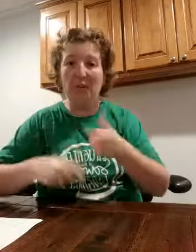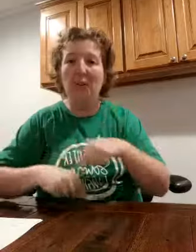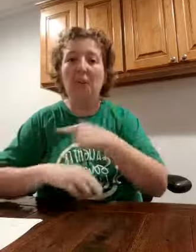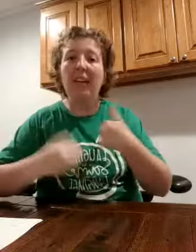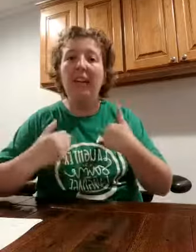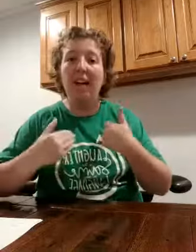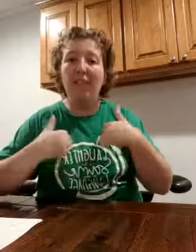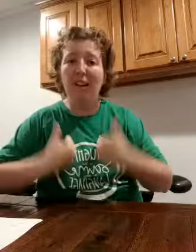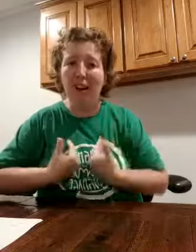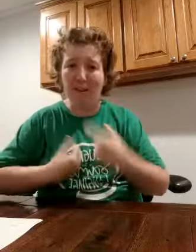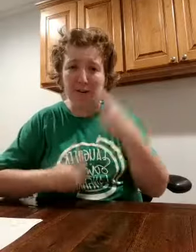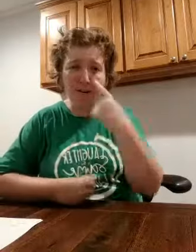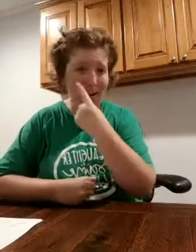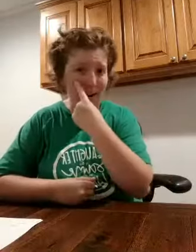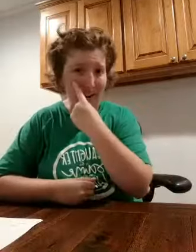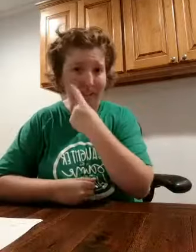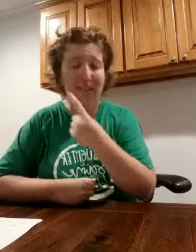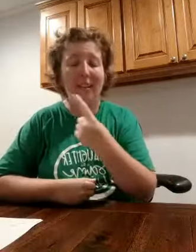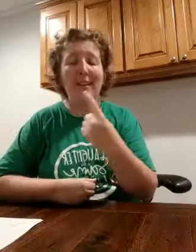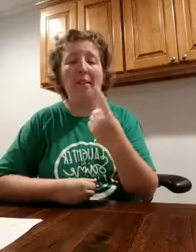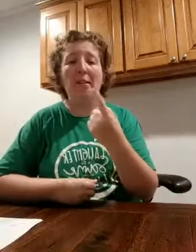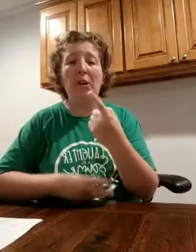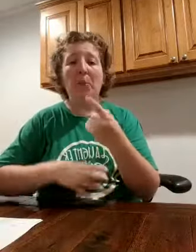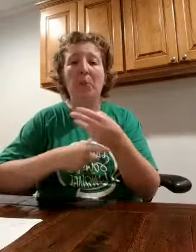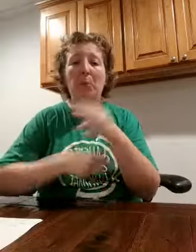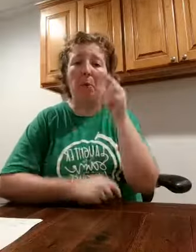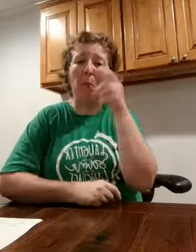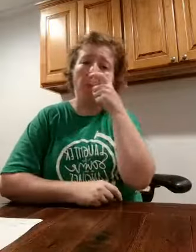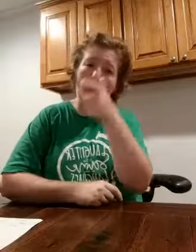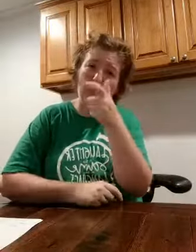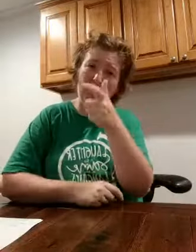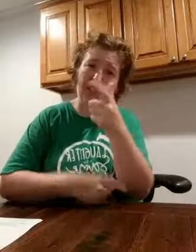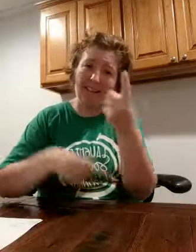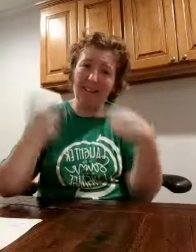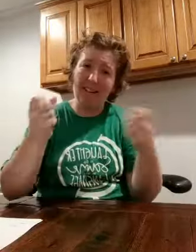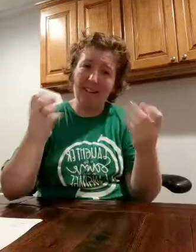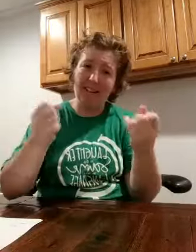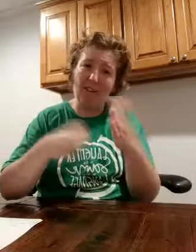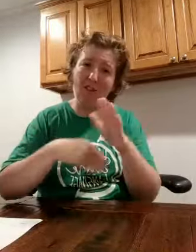we can have tired eyes when we're watching sign all day.